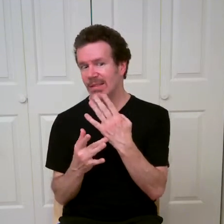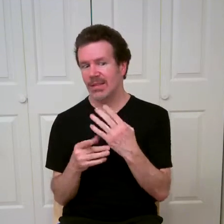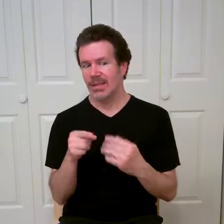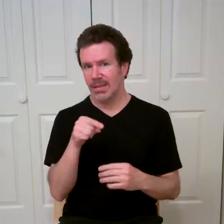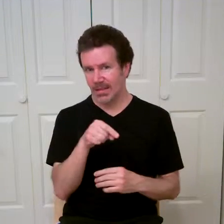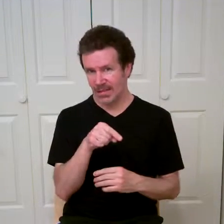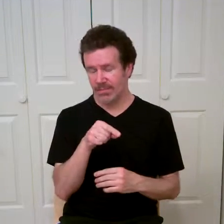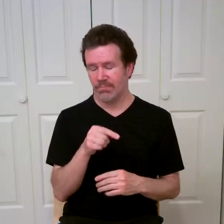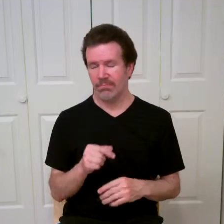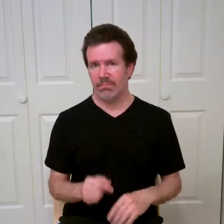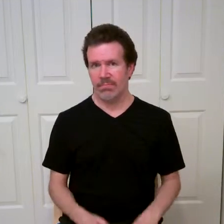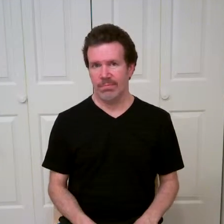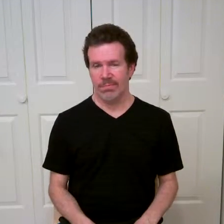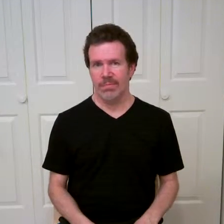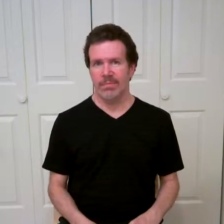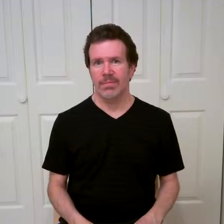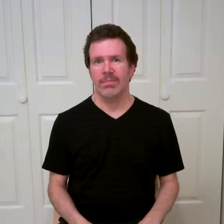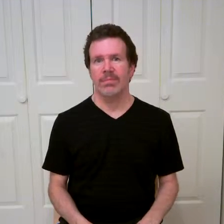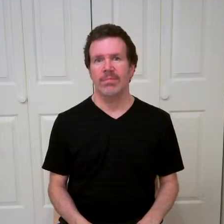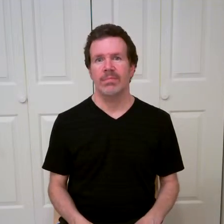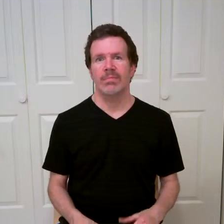Let's try some practice problems.